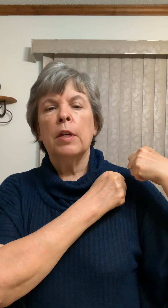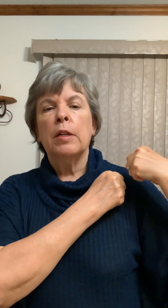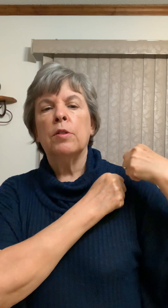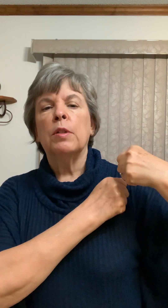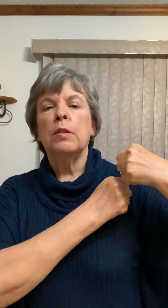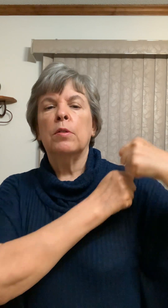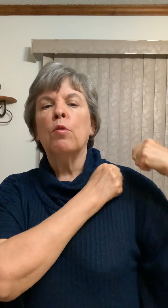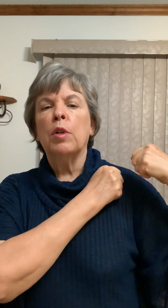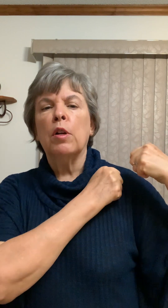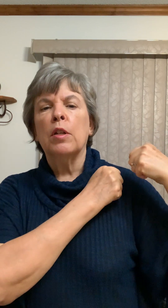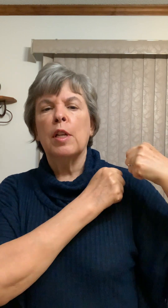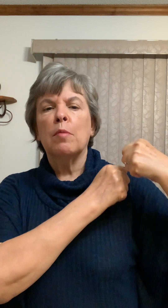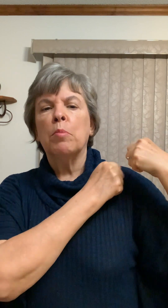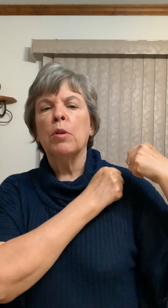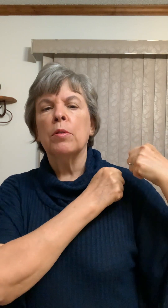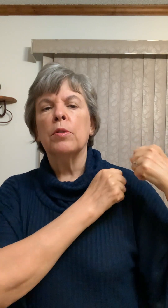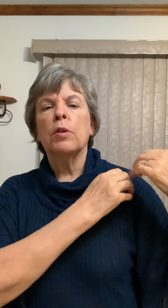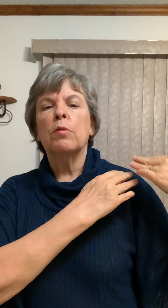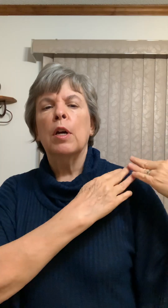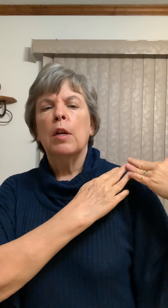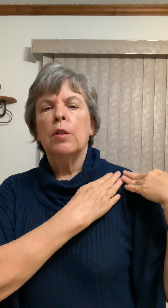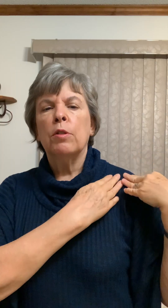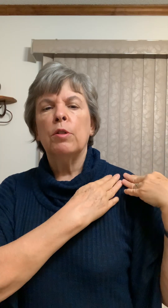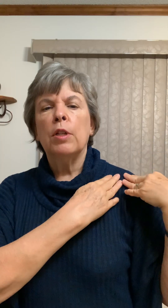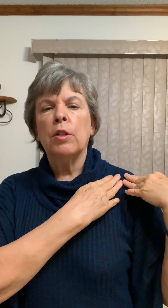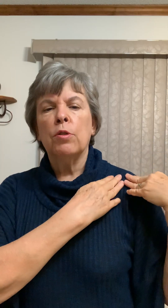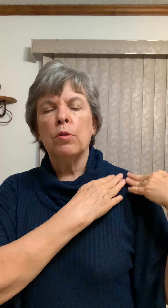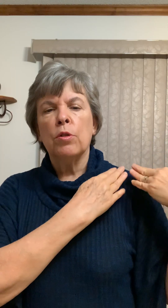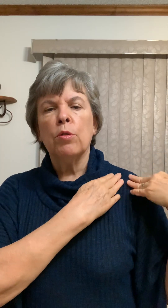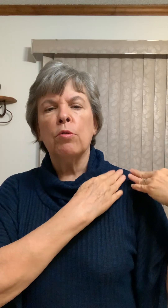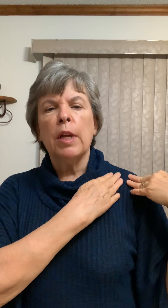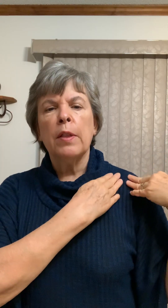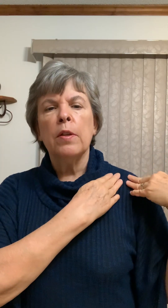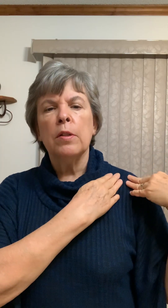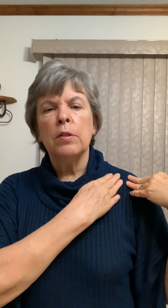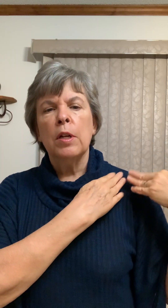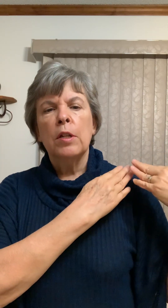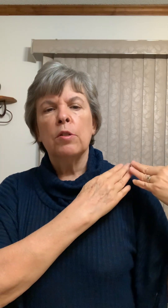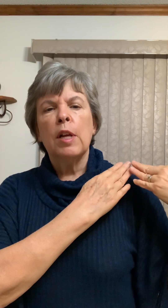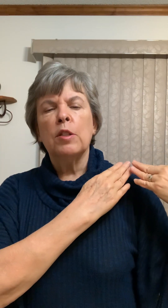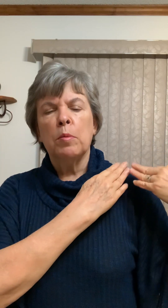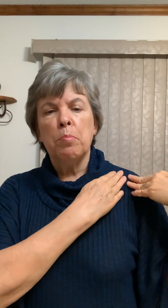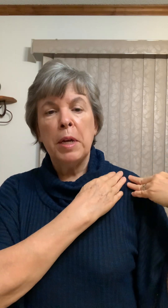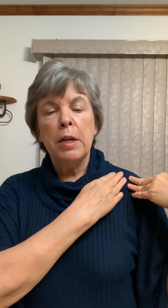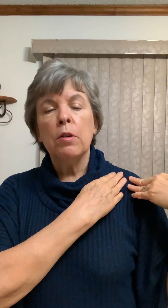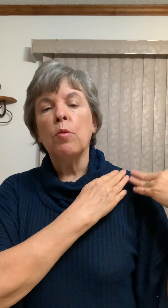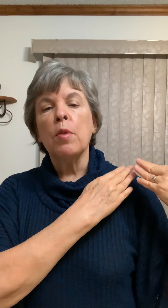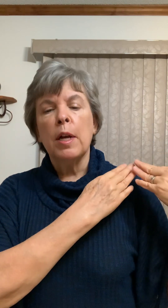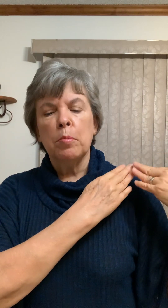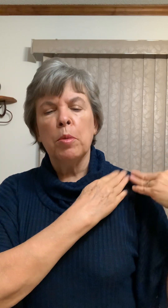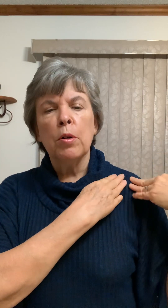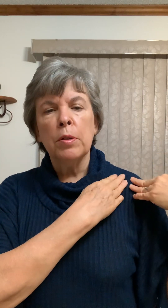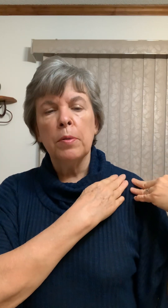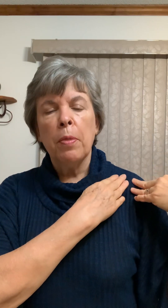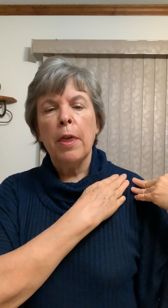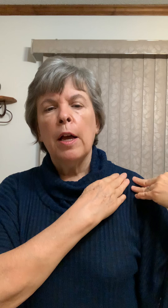so he's holding on to that burden. So you touch your shoulder like this. So that's bear or that's burden. If